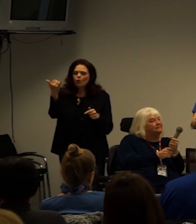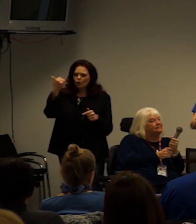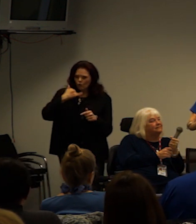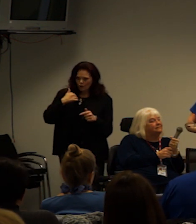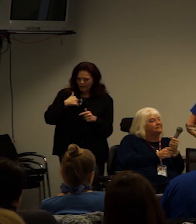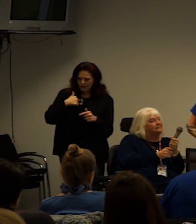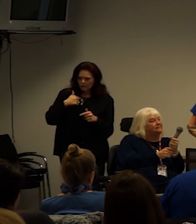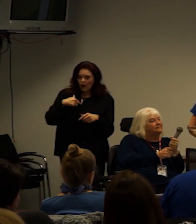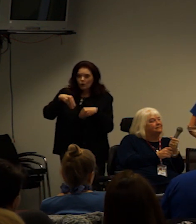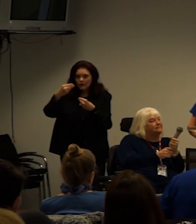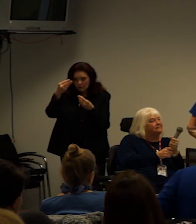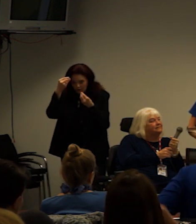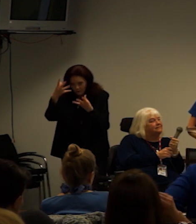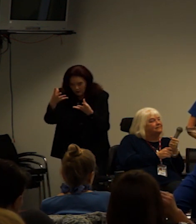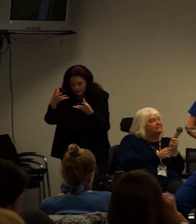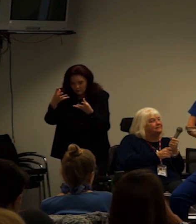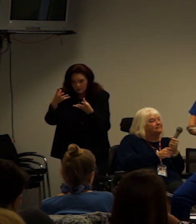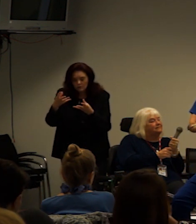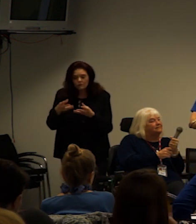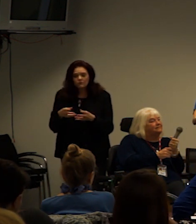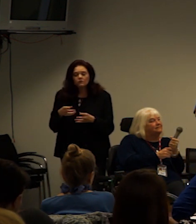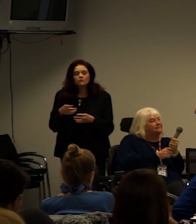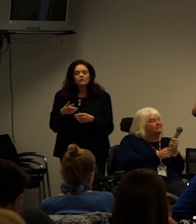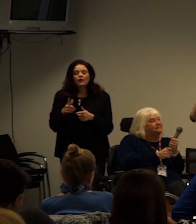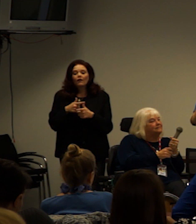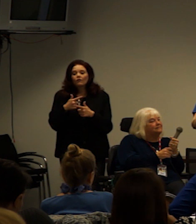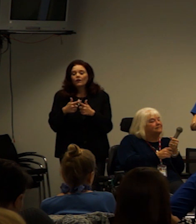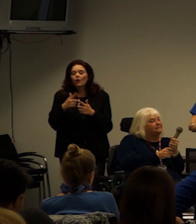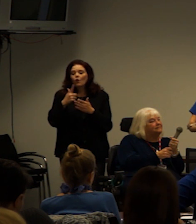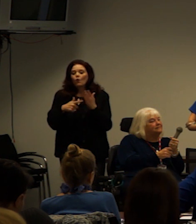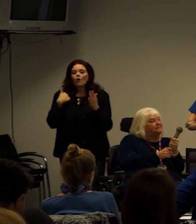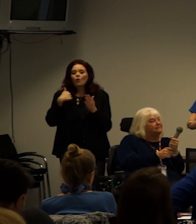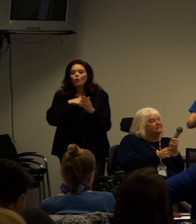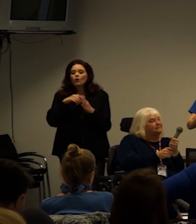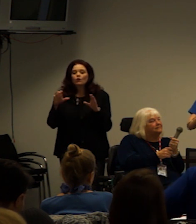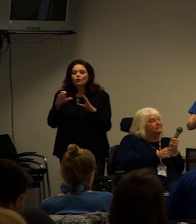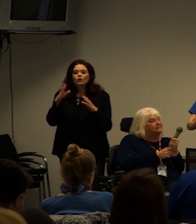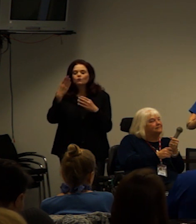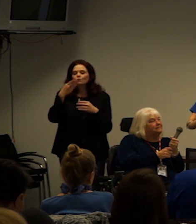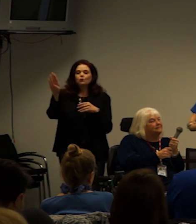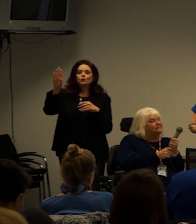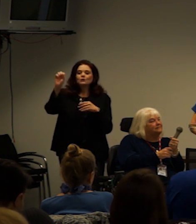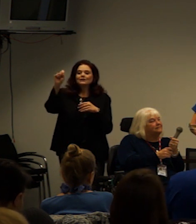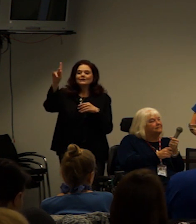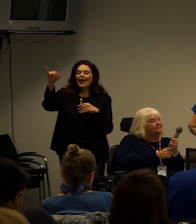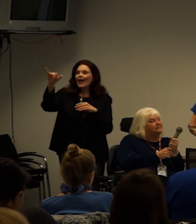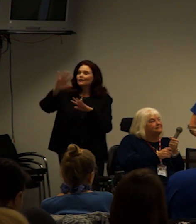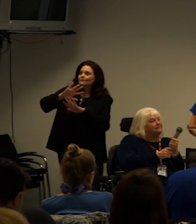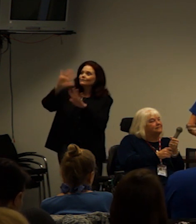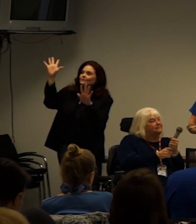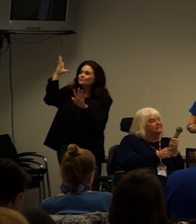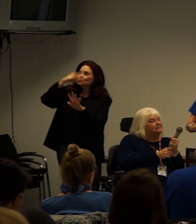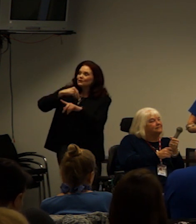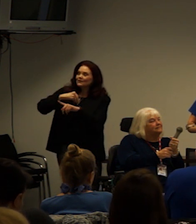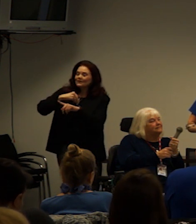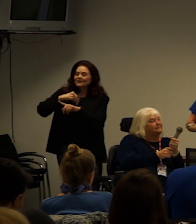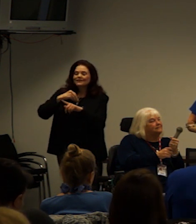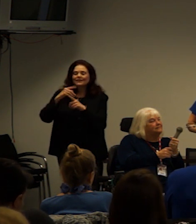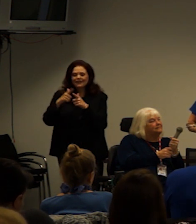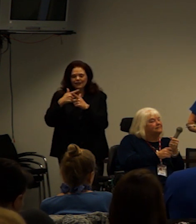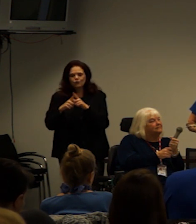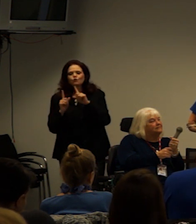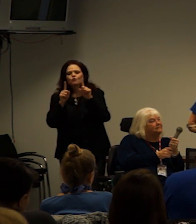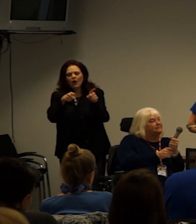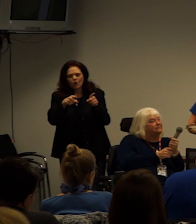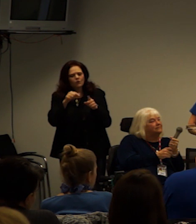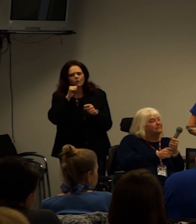me. I'll give you the information. And then what we call blue skies, when there's a major disaster, like I wouldn't want you to